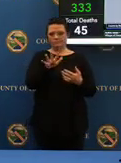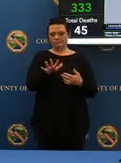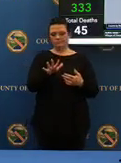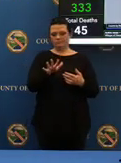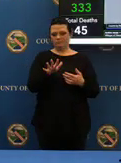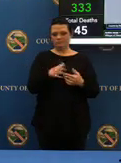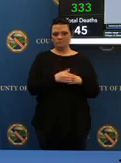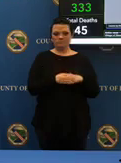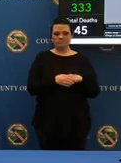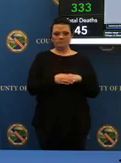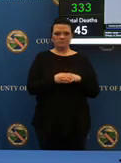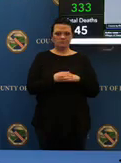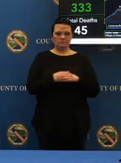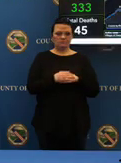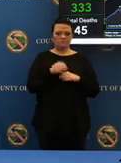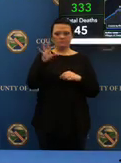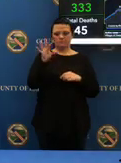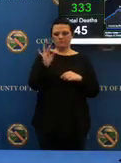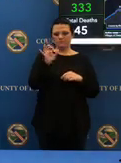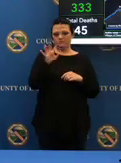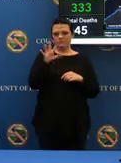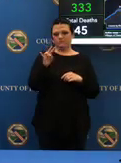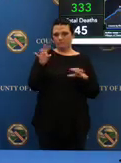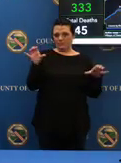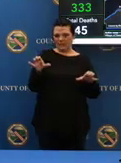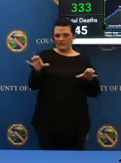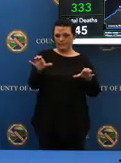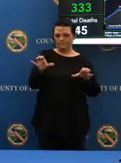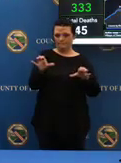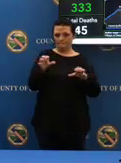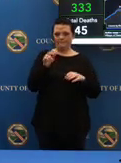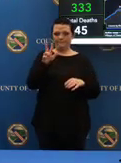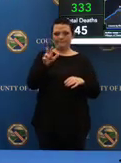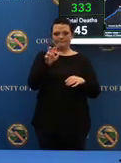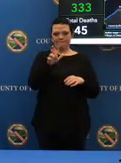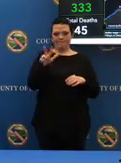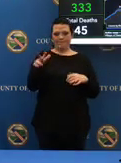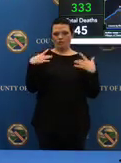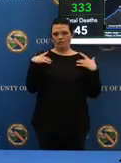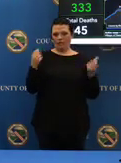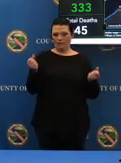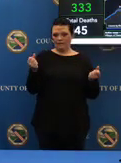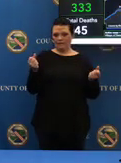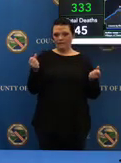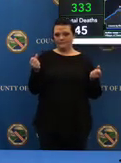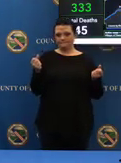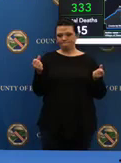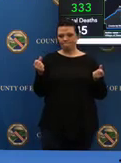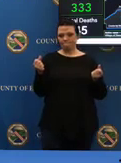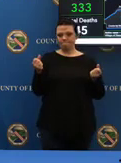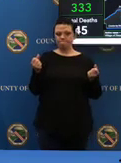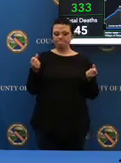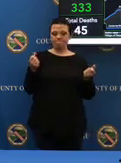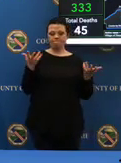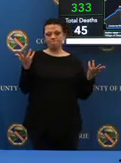1,335 cases, 957 active cases, 333